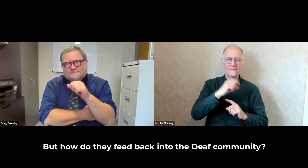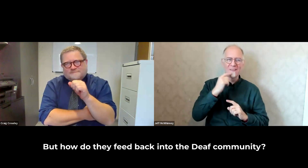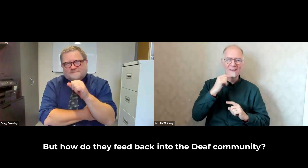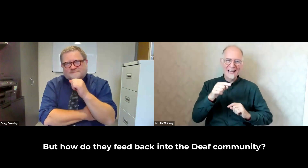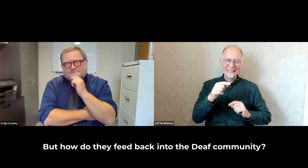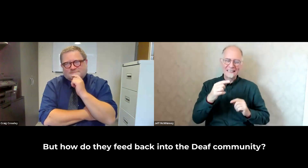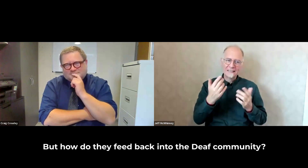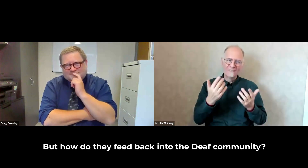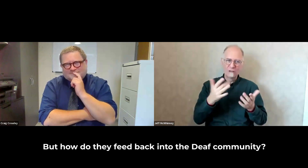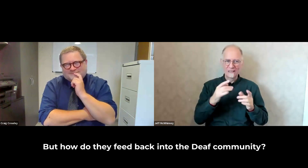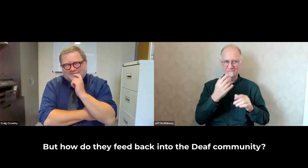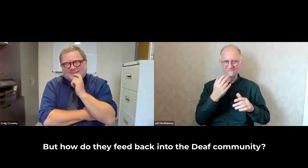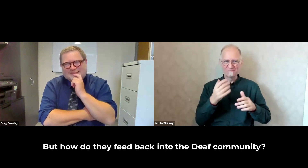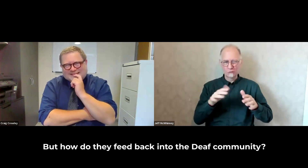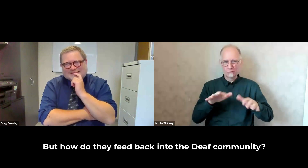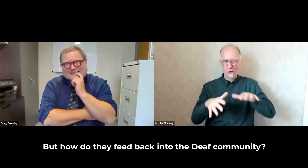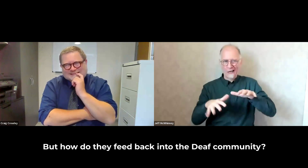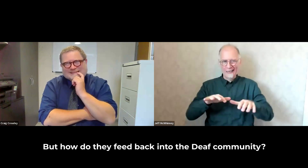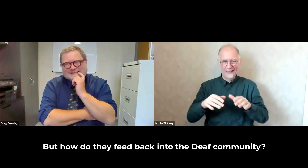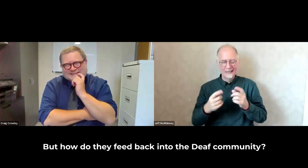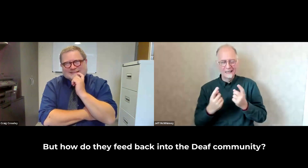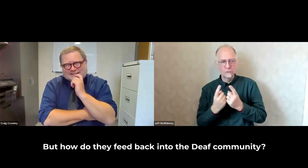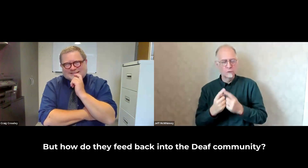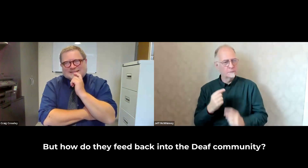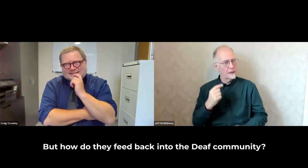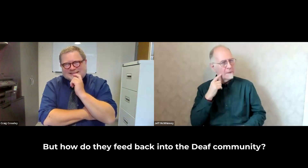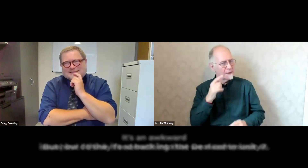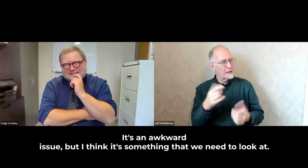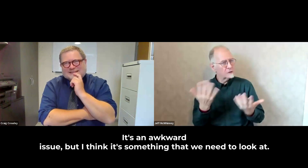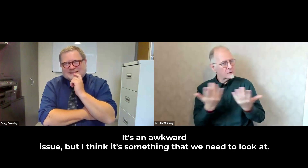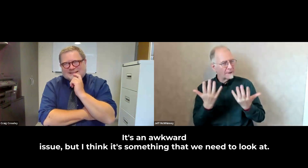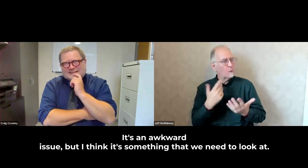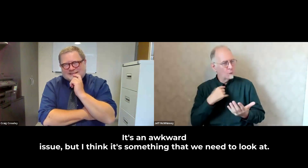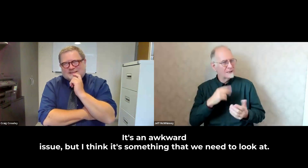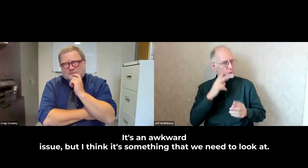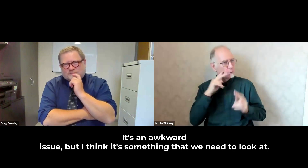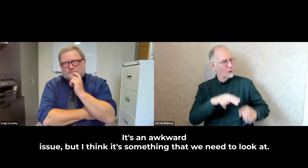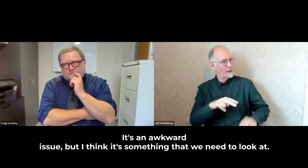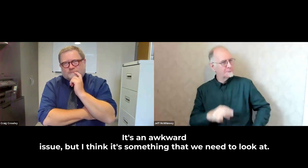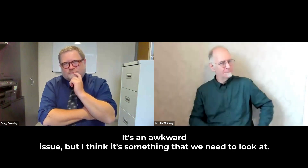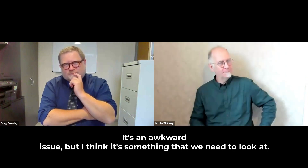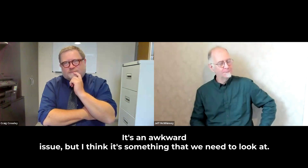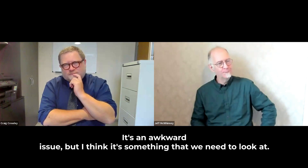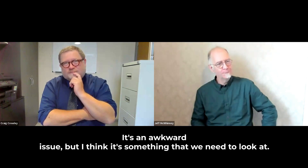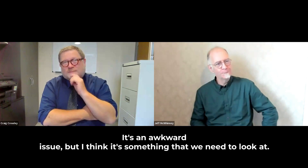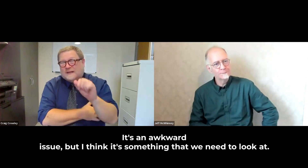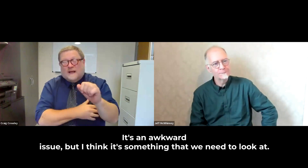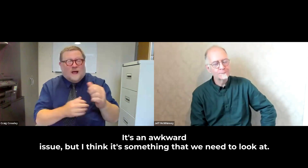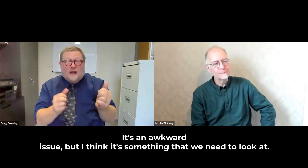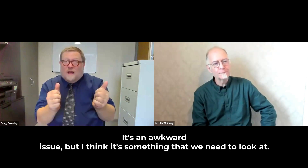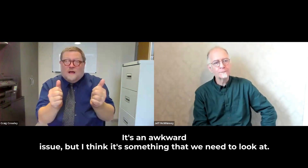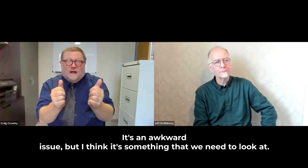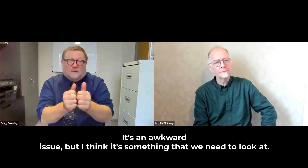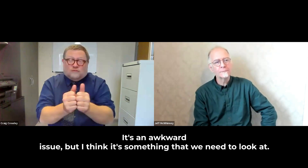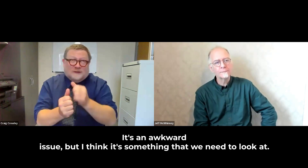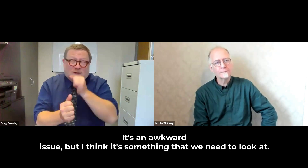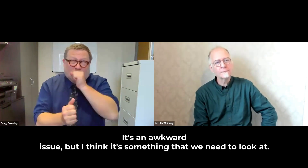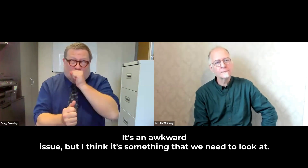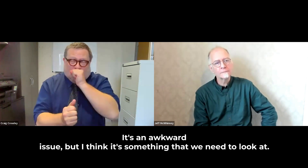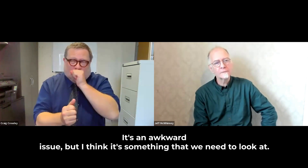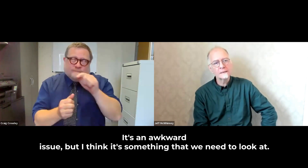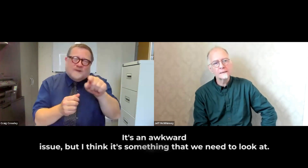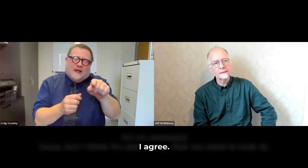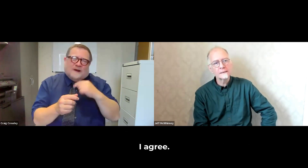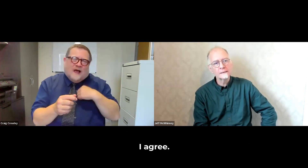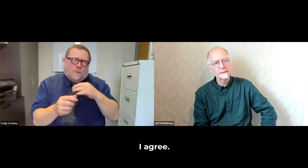how do they feed back into the deaf community? It's an awkward issue, but I think it's something that we need to look